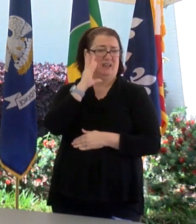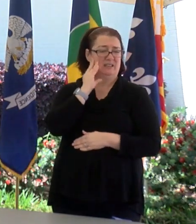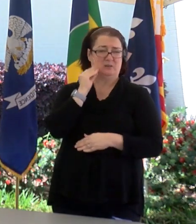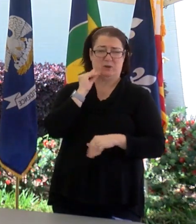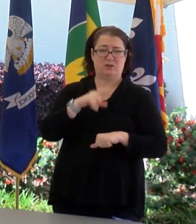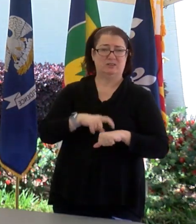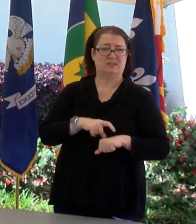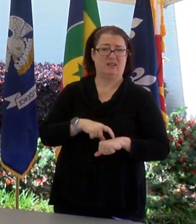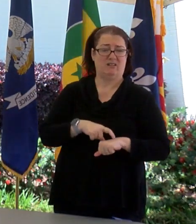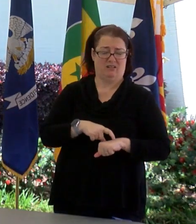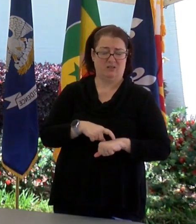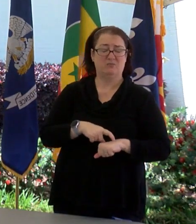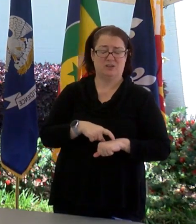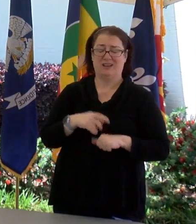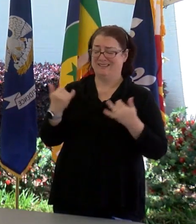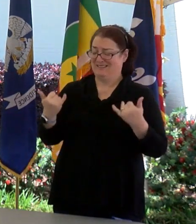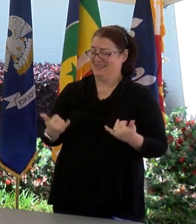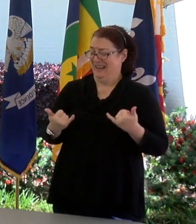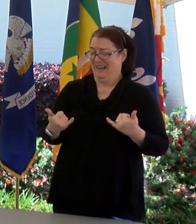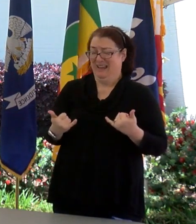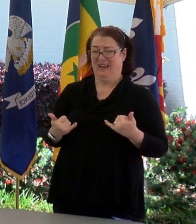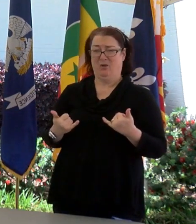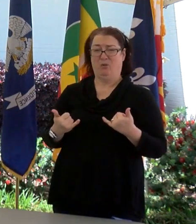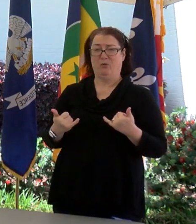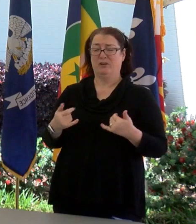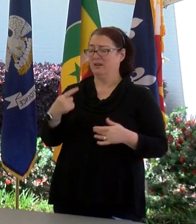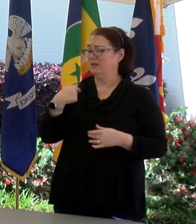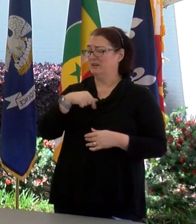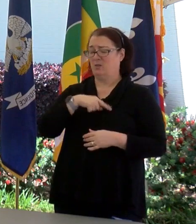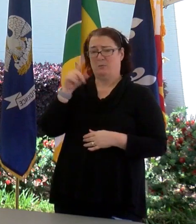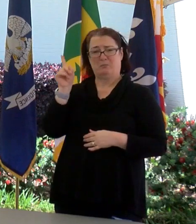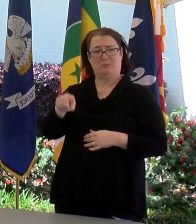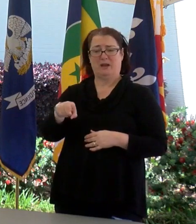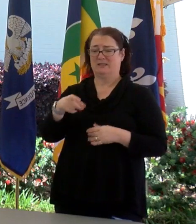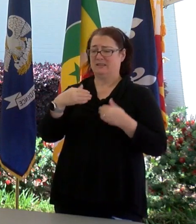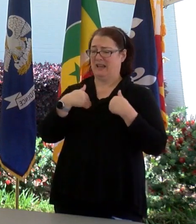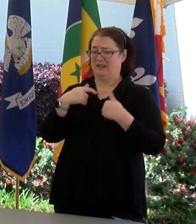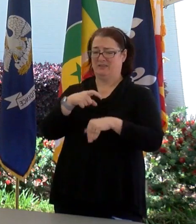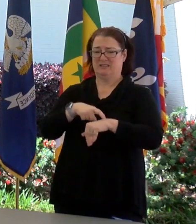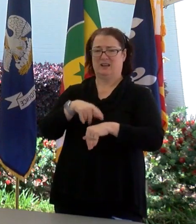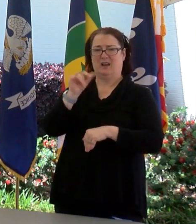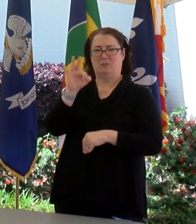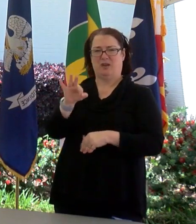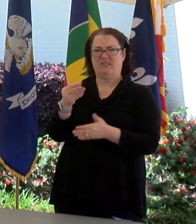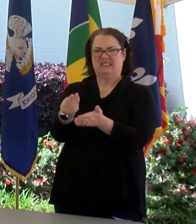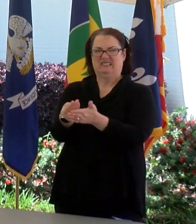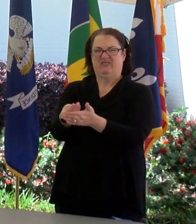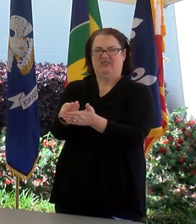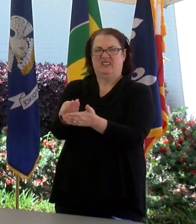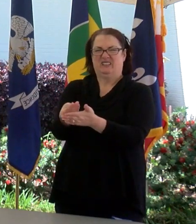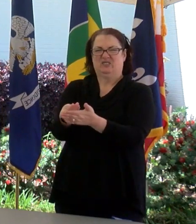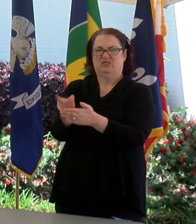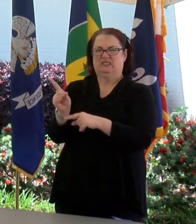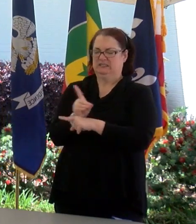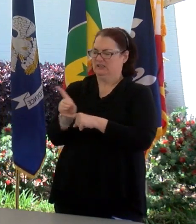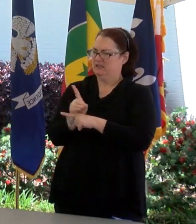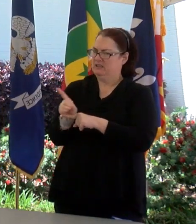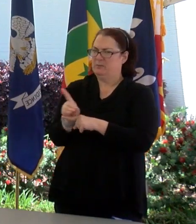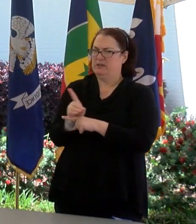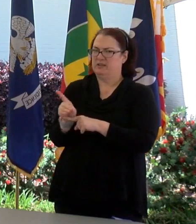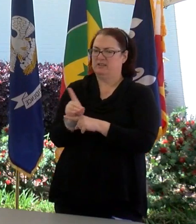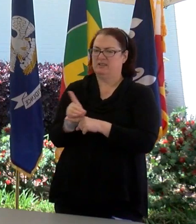Now more than ever, this must be a time of fiscal discipline. It will have to be a